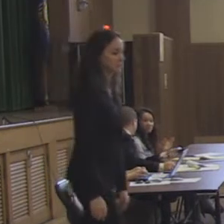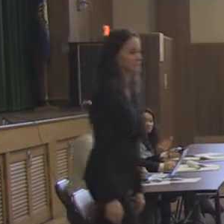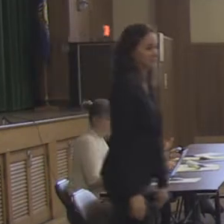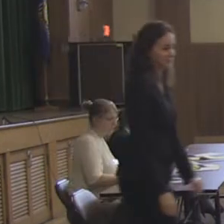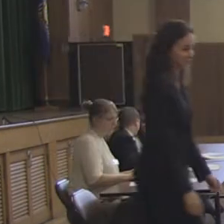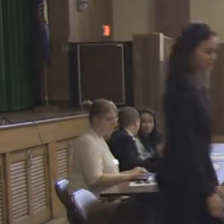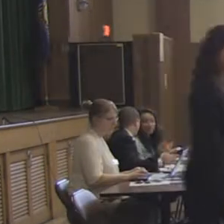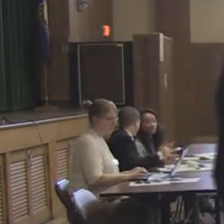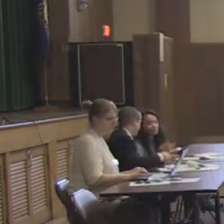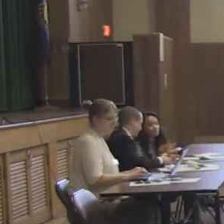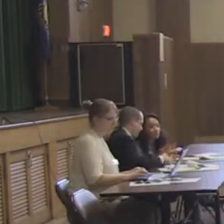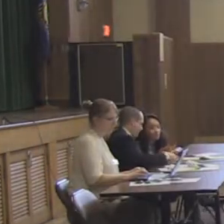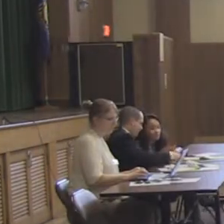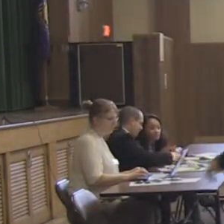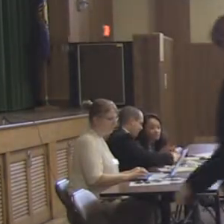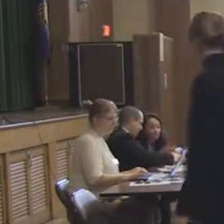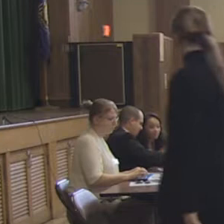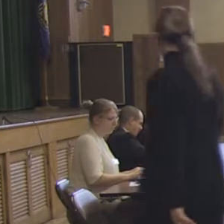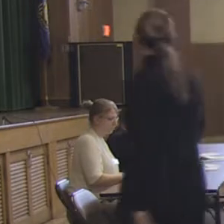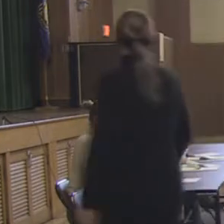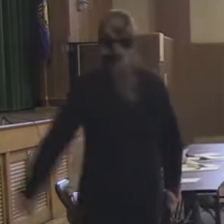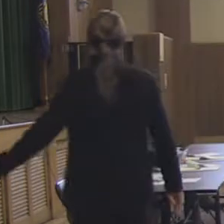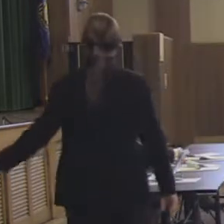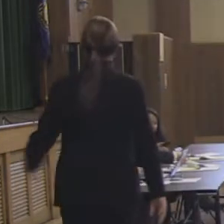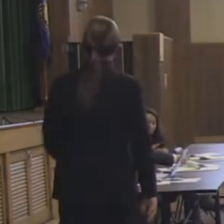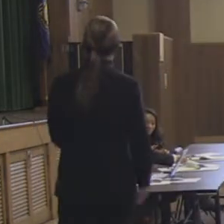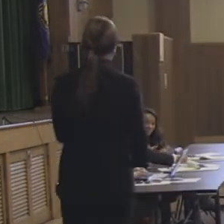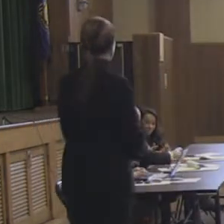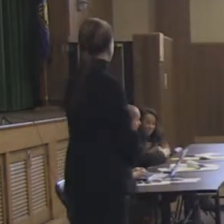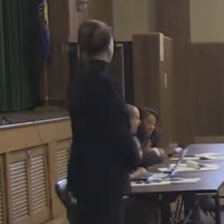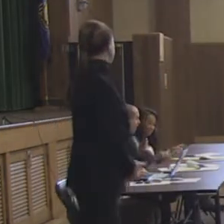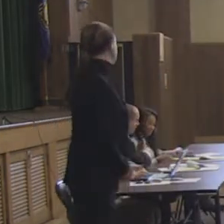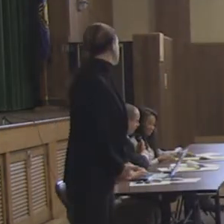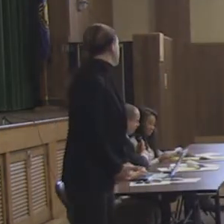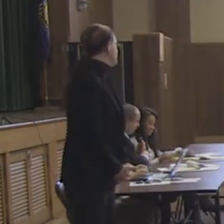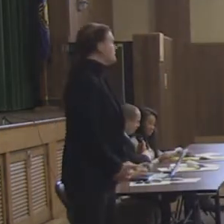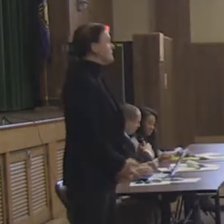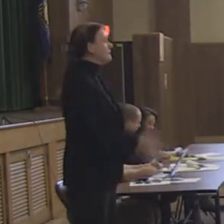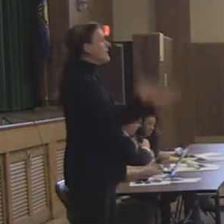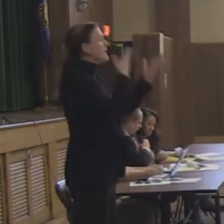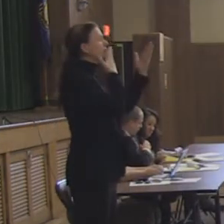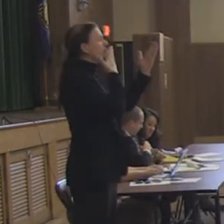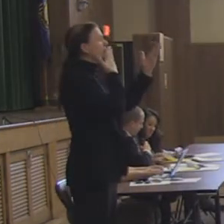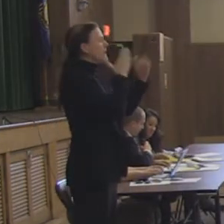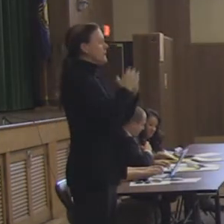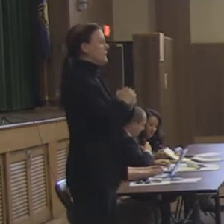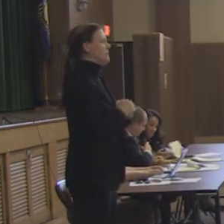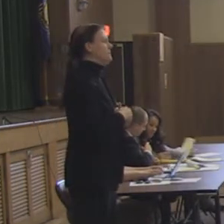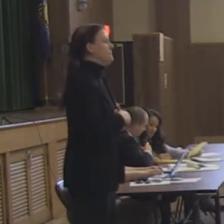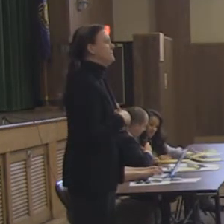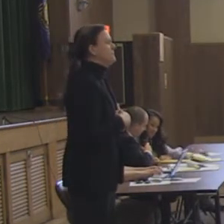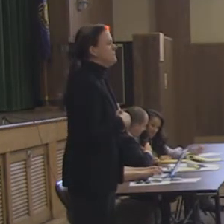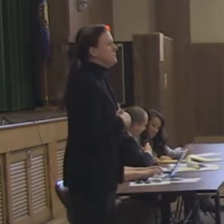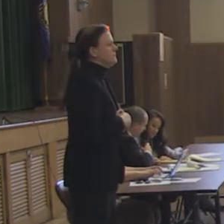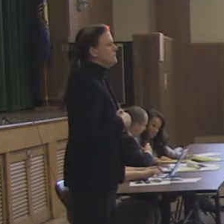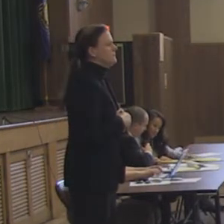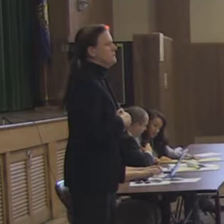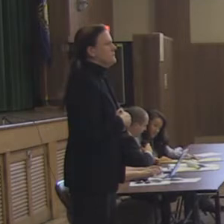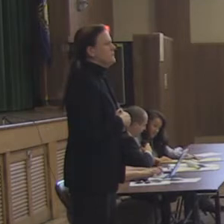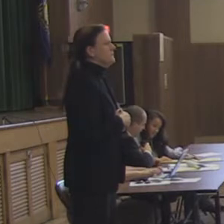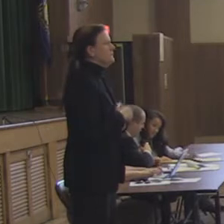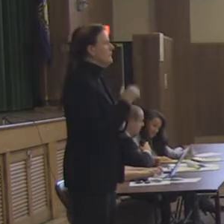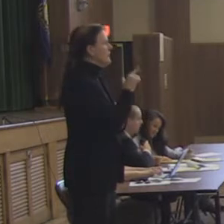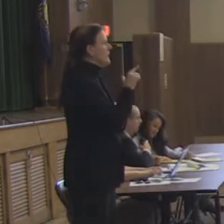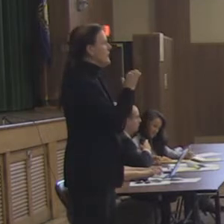You're doing a great job. You're doing a great job. Almost done. Yeah. Thank you very much. And we have